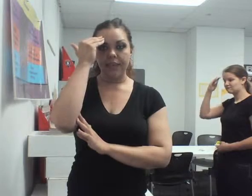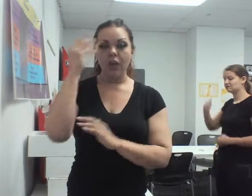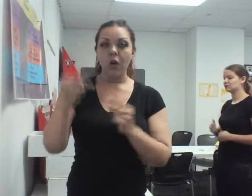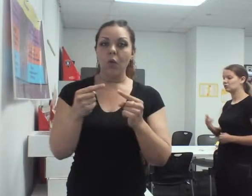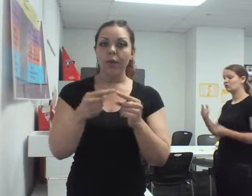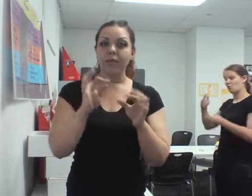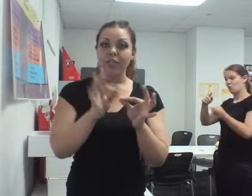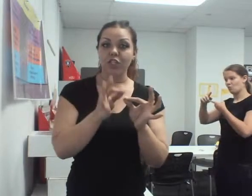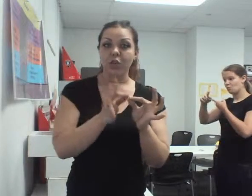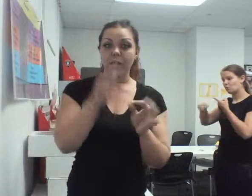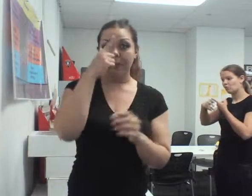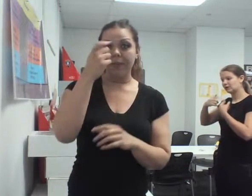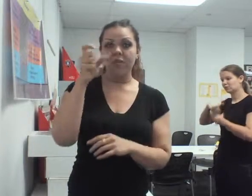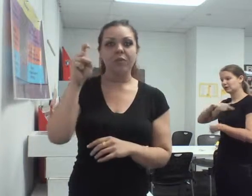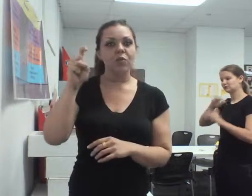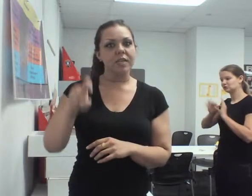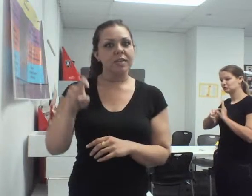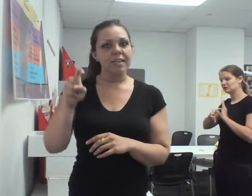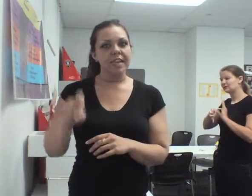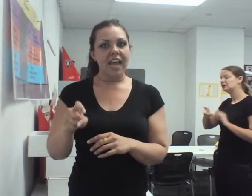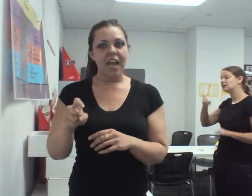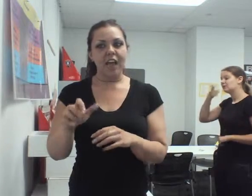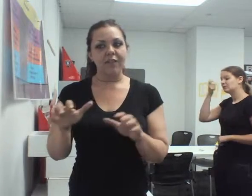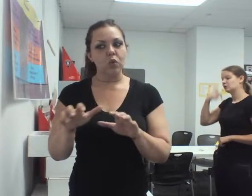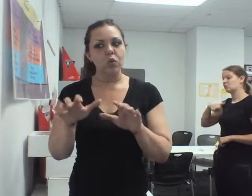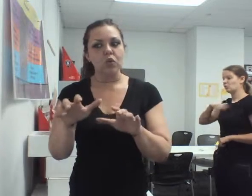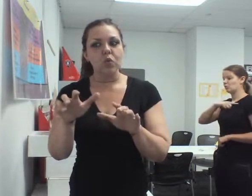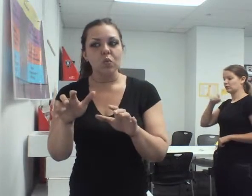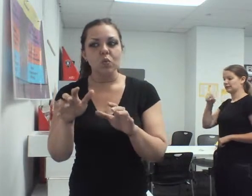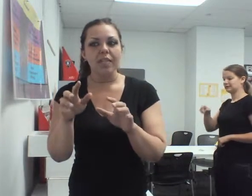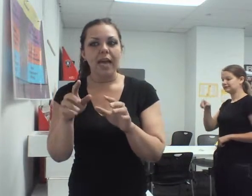we have to do something specific with them. We have to either